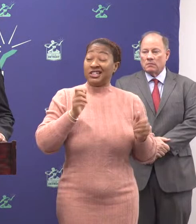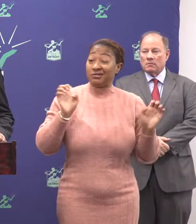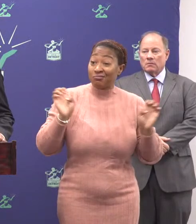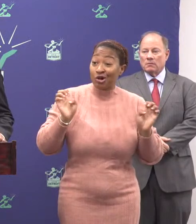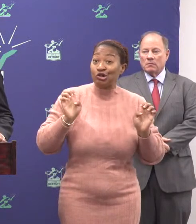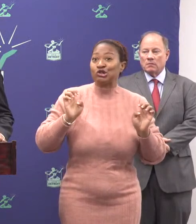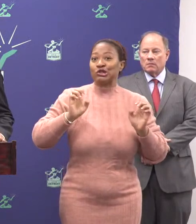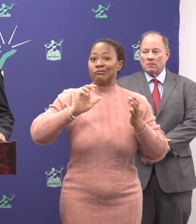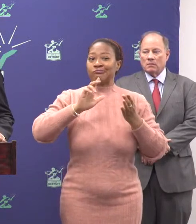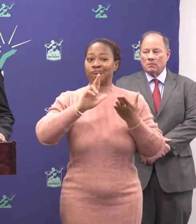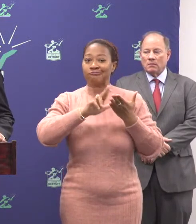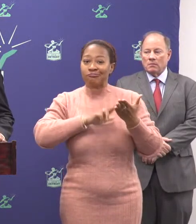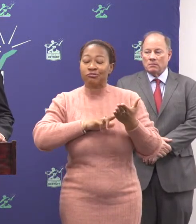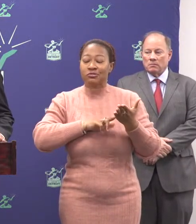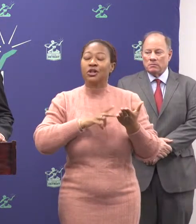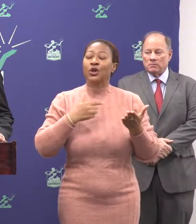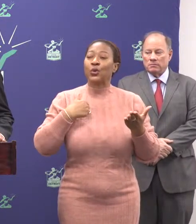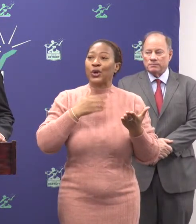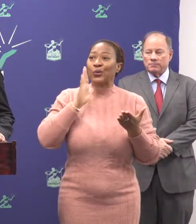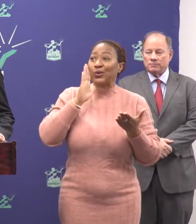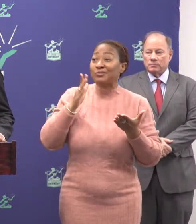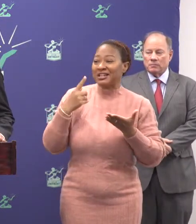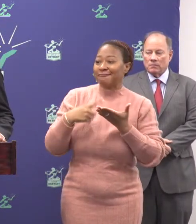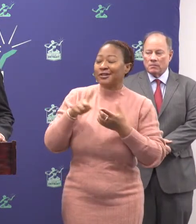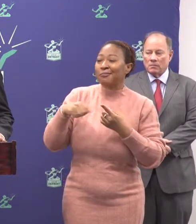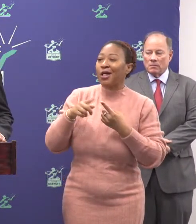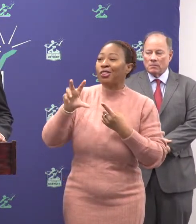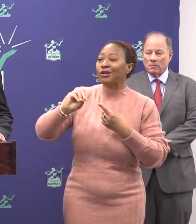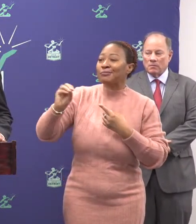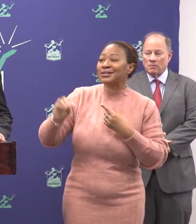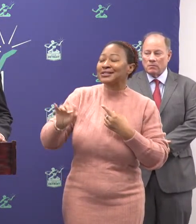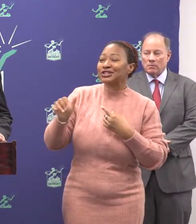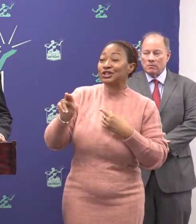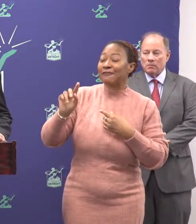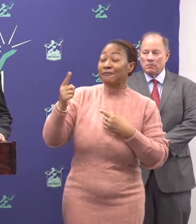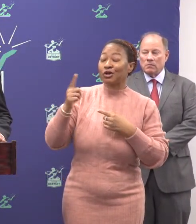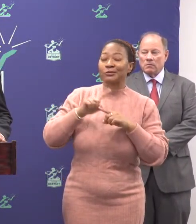about 30% service January 1st, but that is no